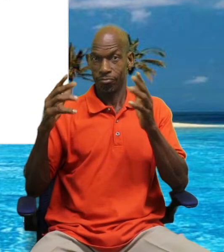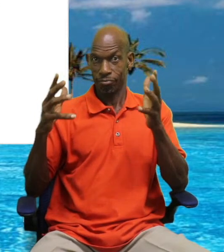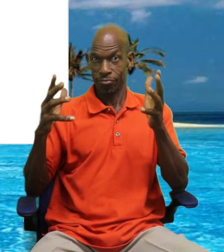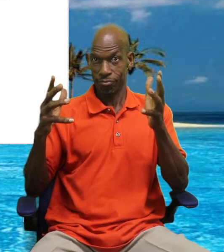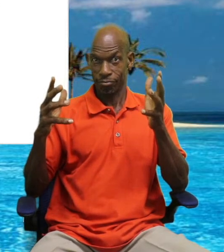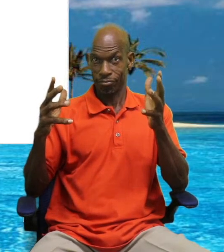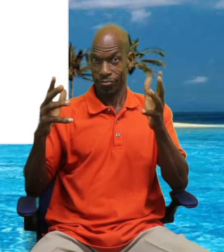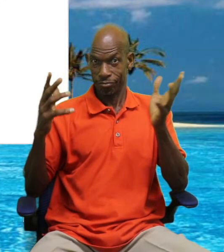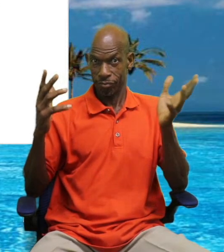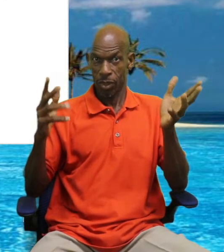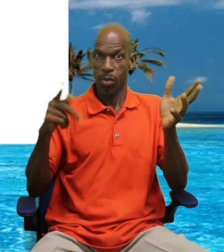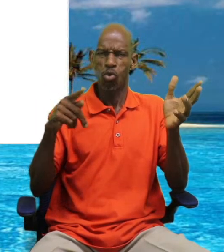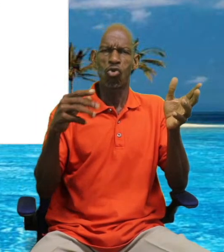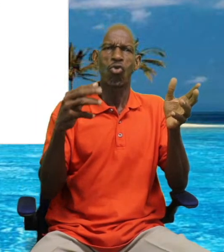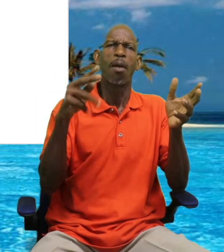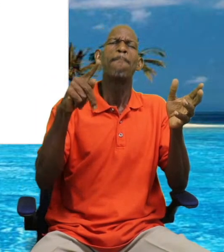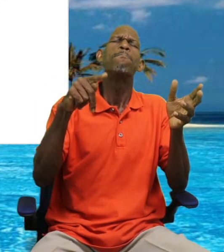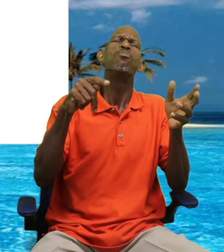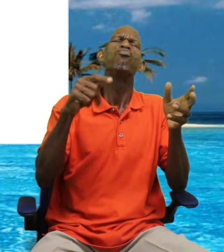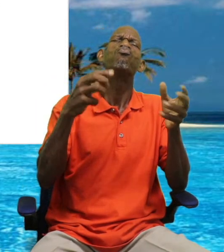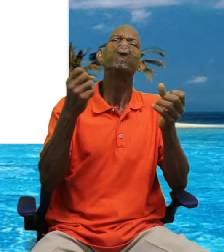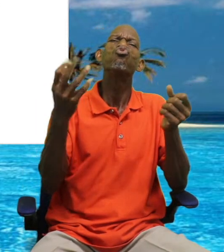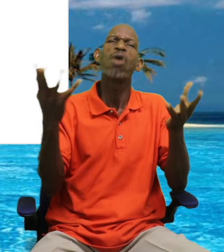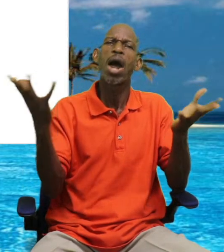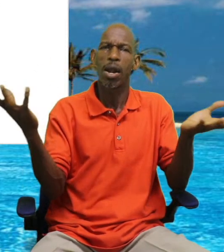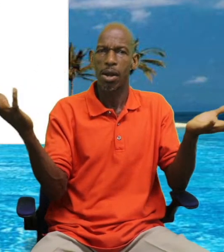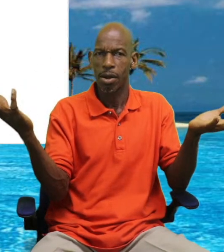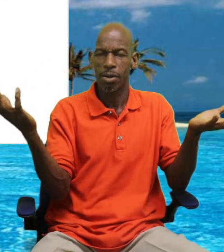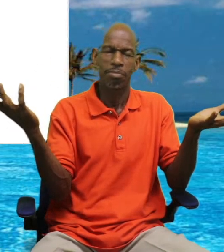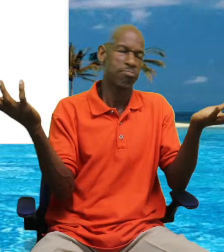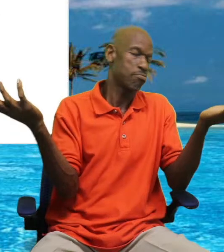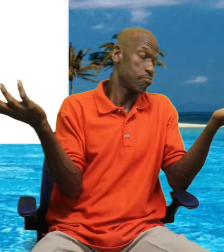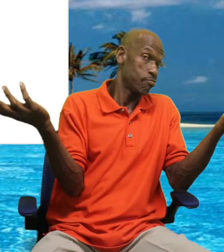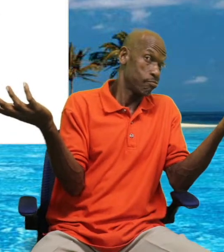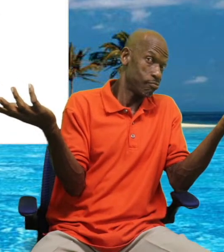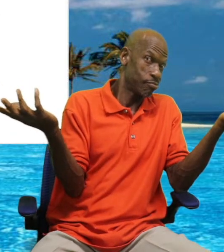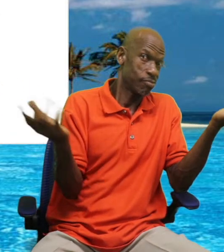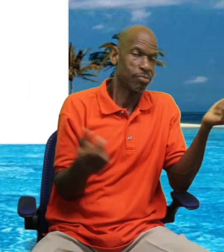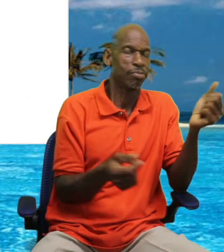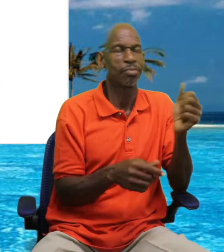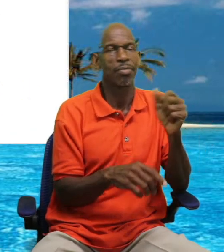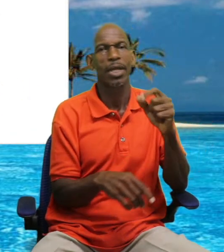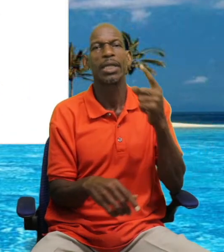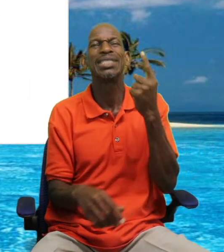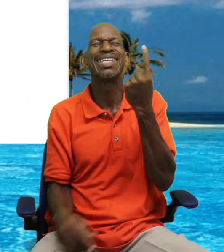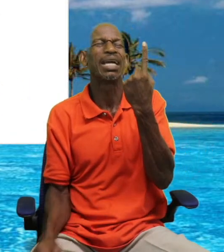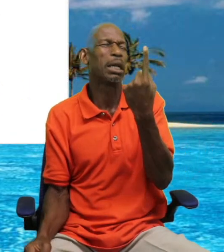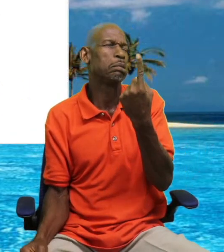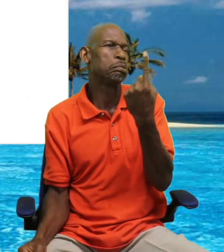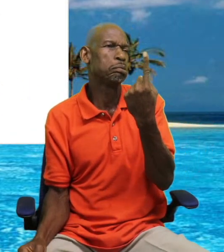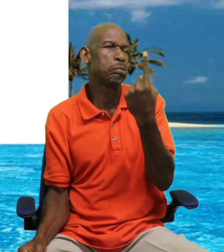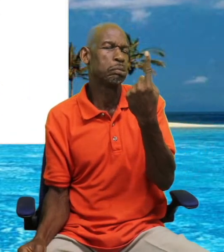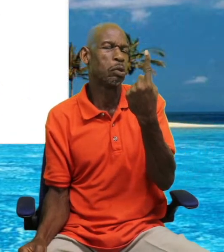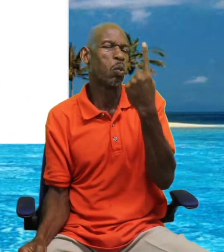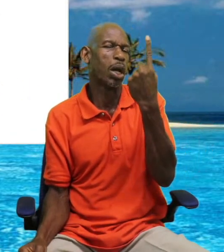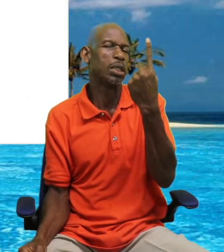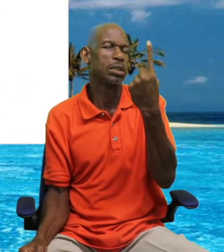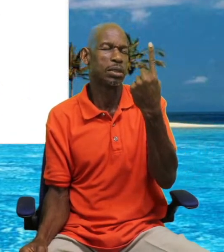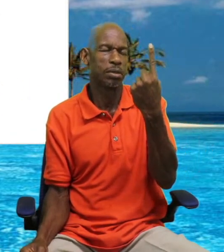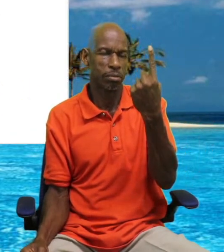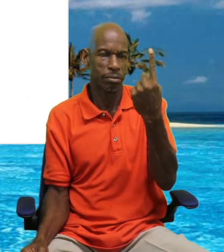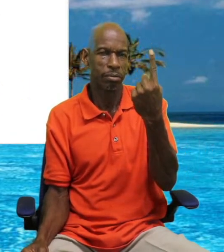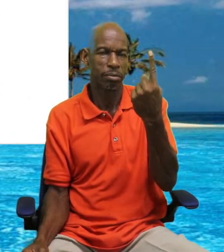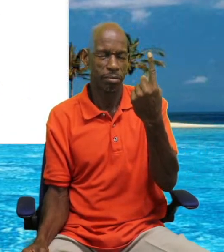than one person or thing or animal or thing. All right? So we have the